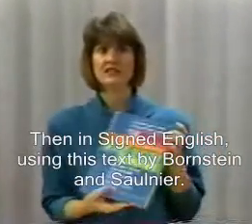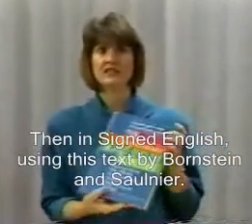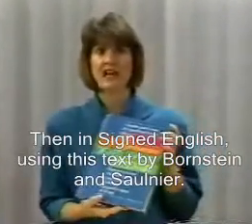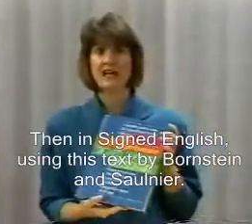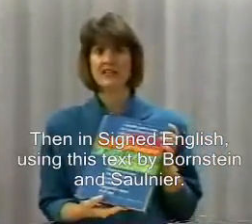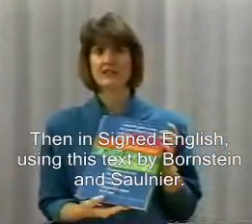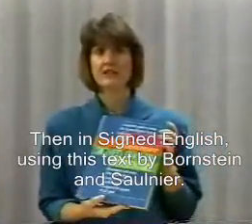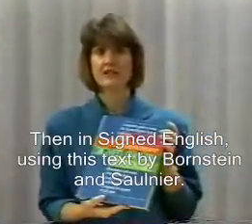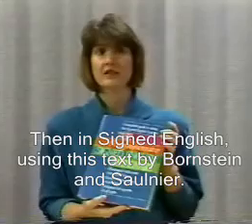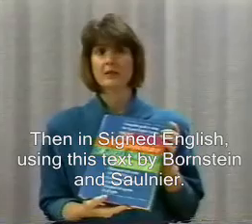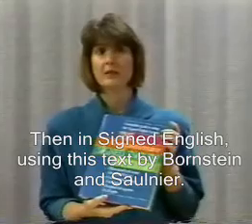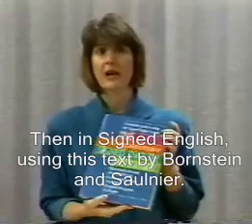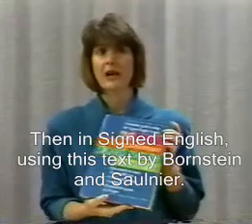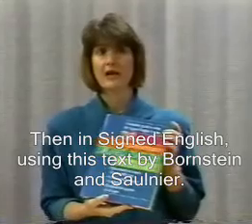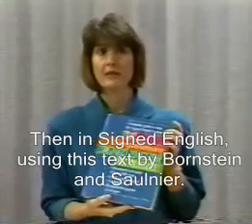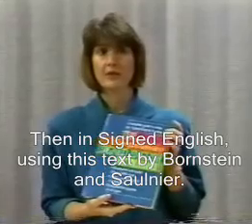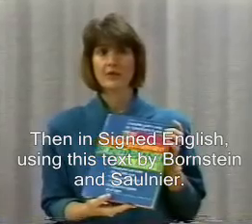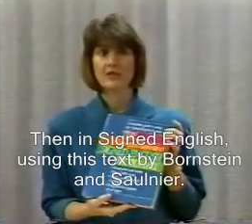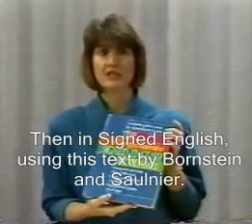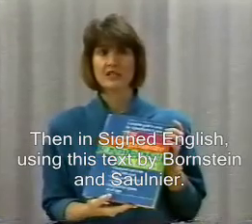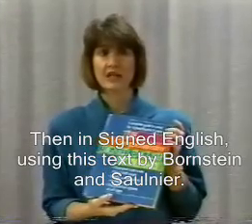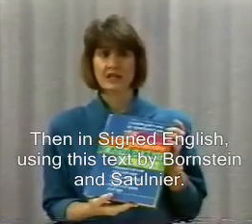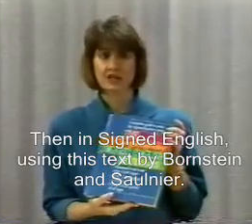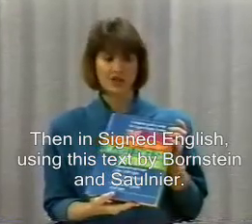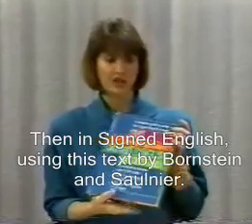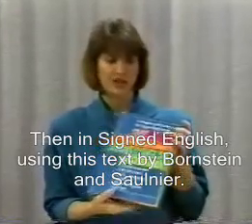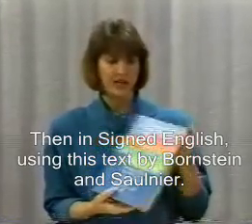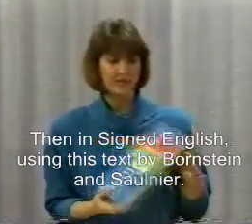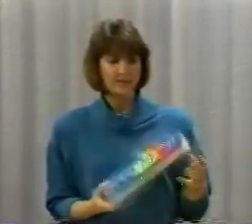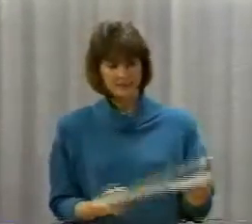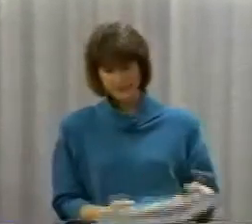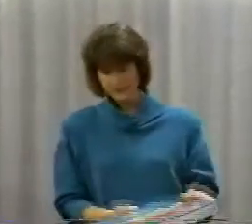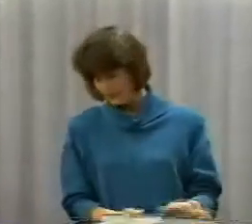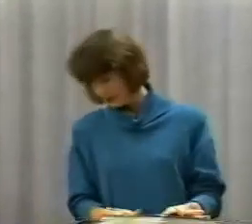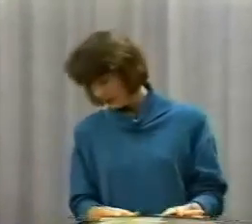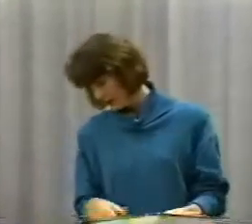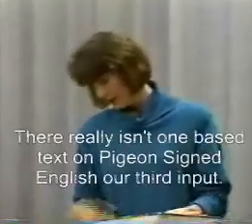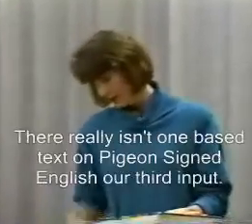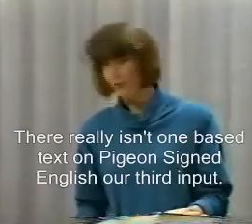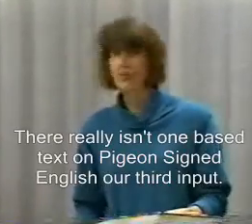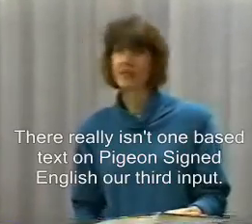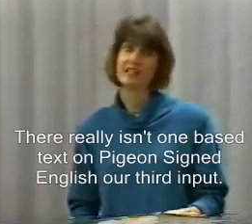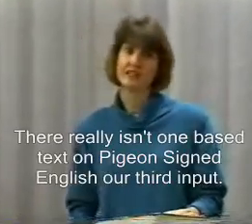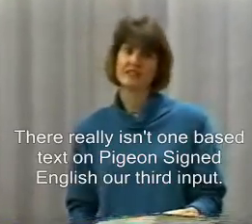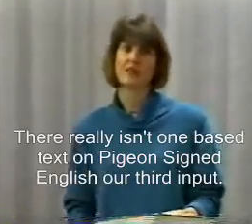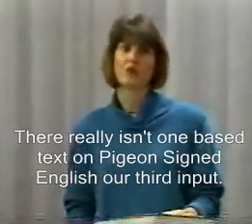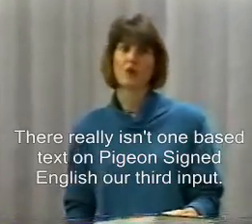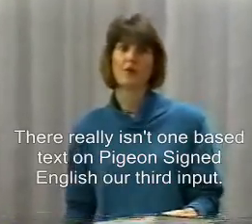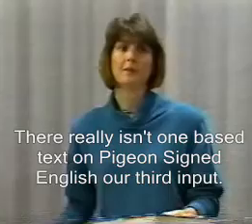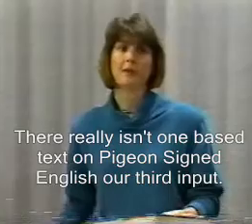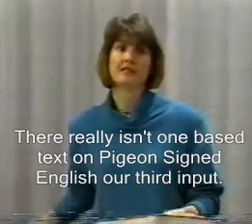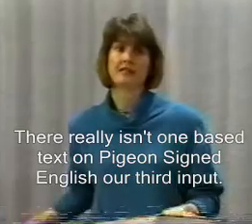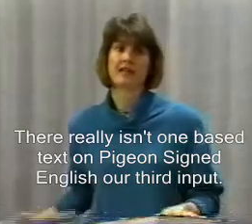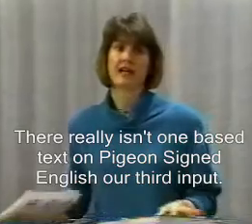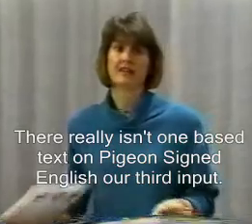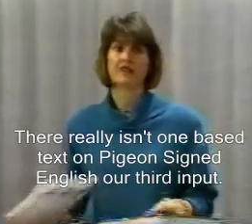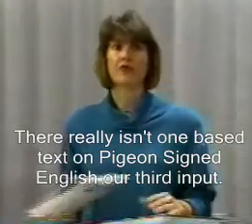this text by Bornstein and Saulnier. There really isn't one base text